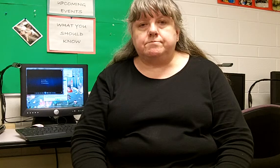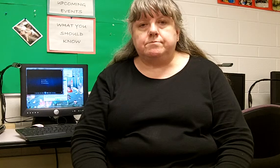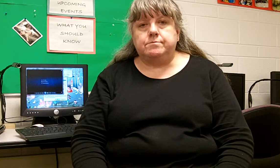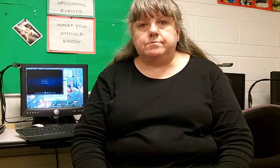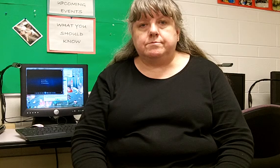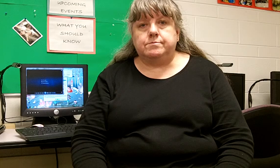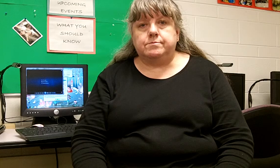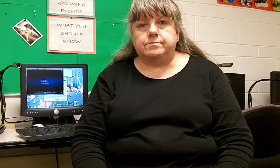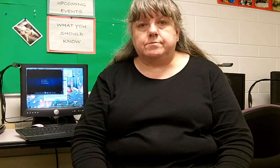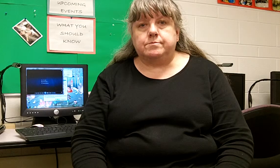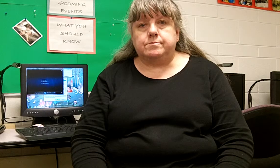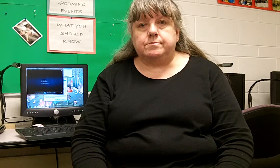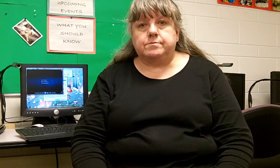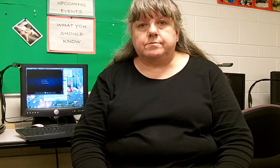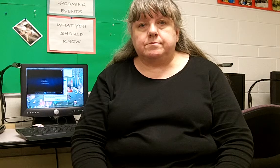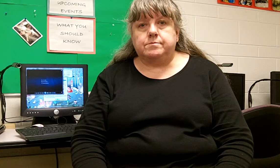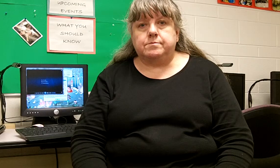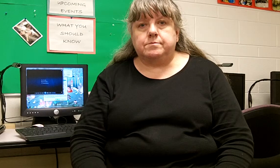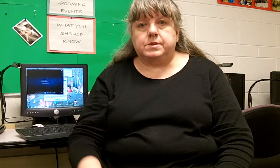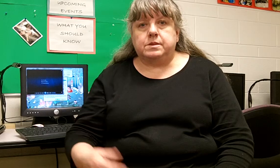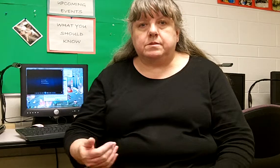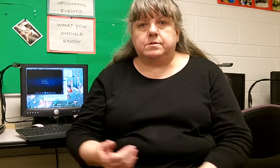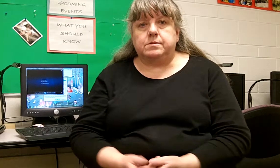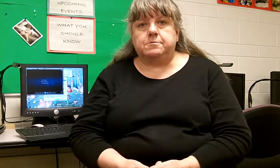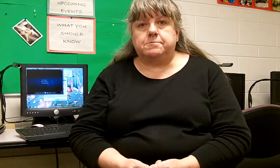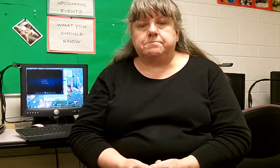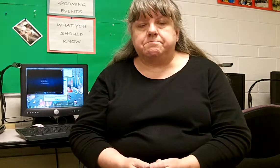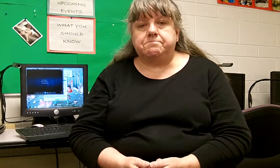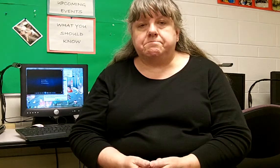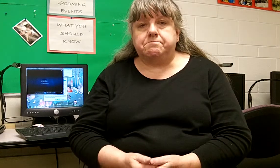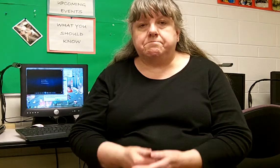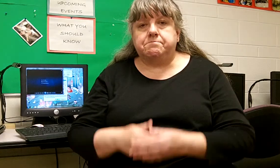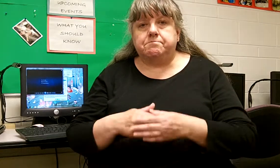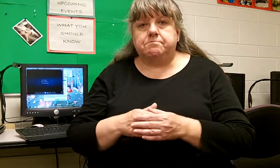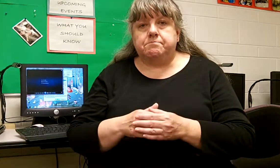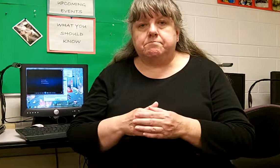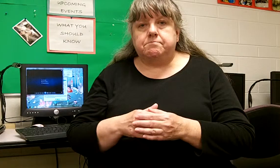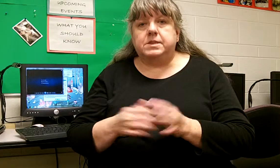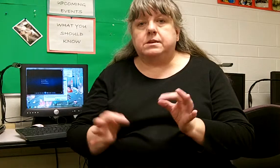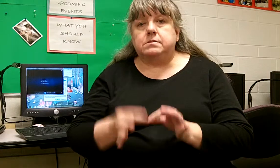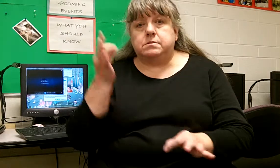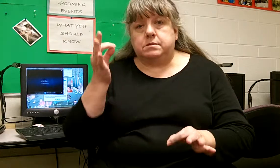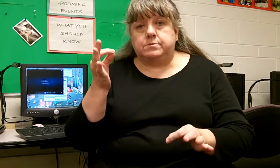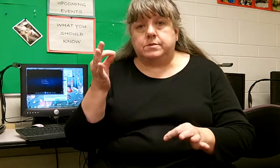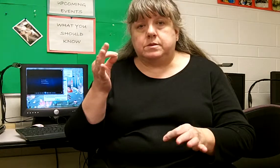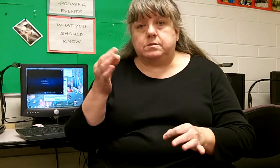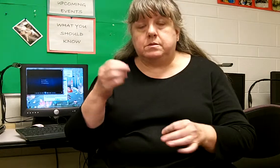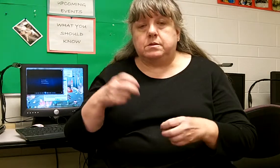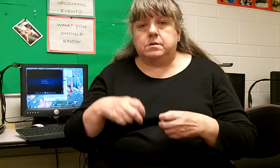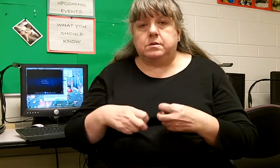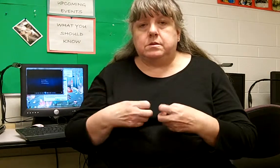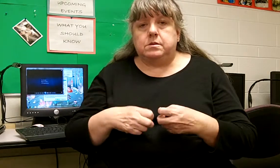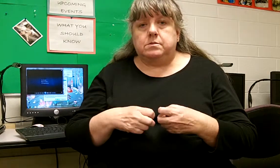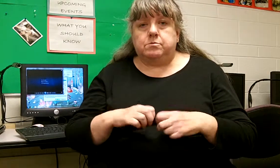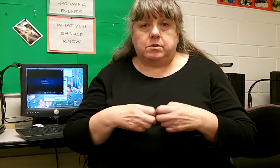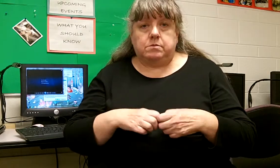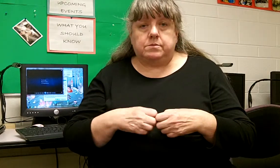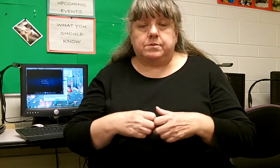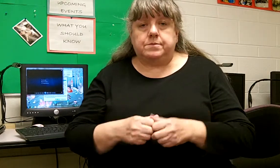of weeks it will seem basic. So let's get started with, I guess we could say some problems. Well, let's say I start with an